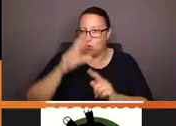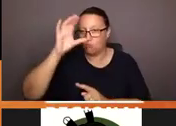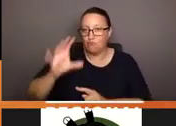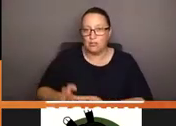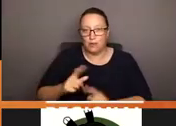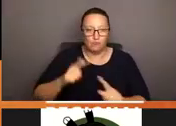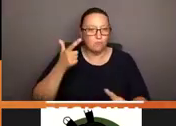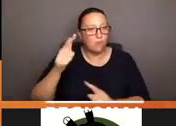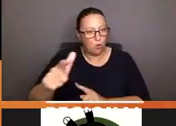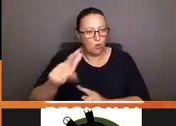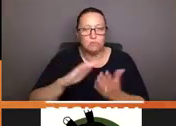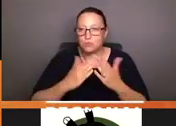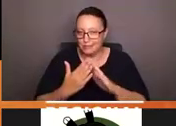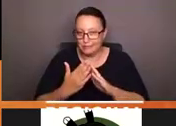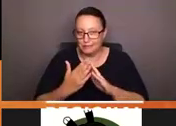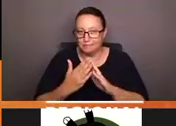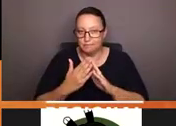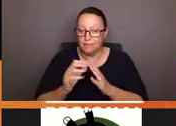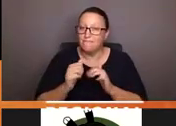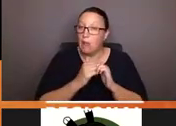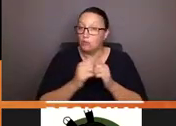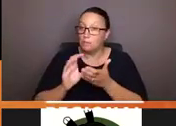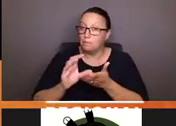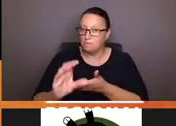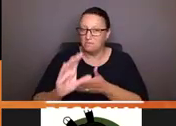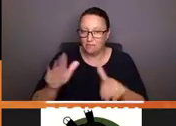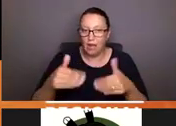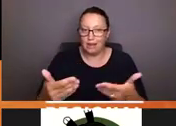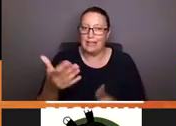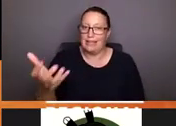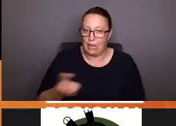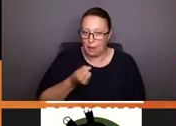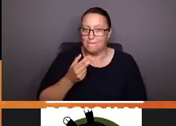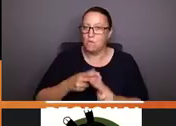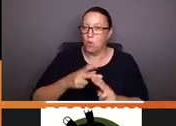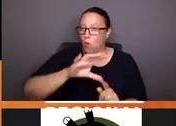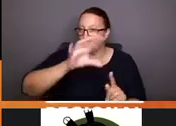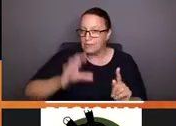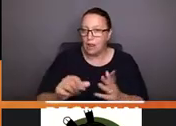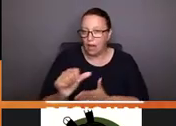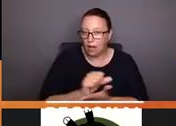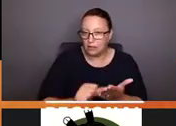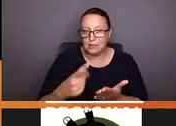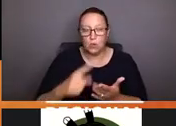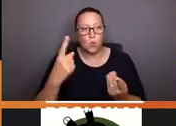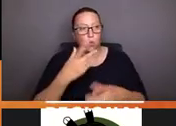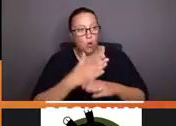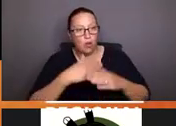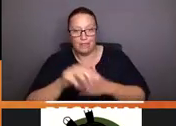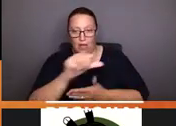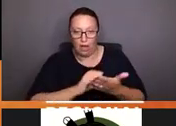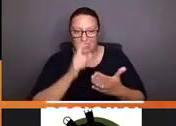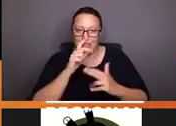Fellowships provide guaranteed income for regional artists and arts workers to develop work, skills, networks, or